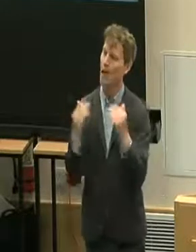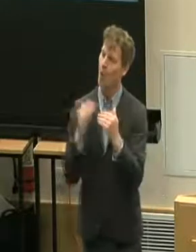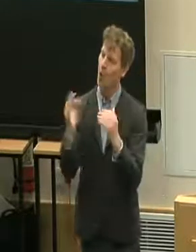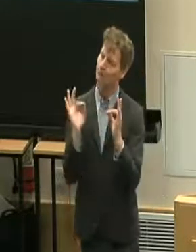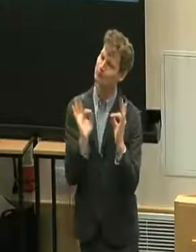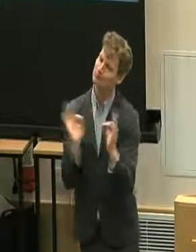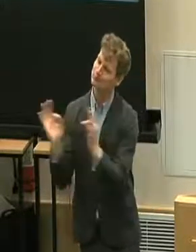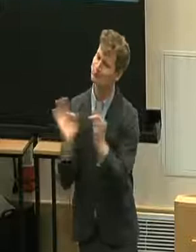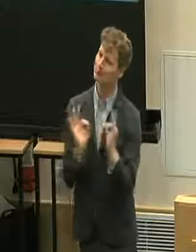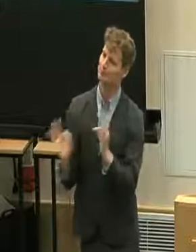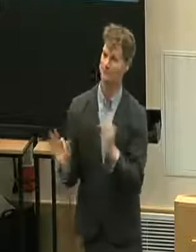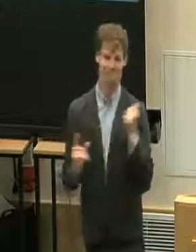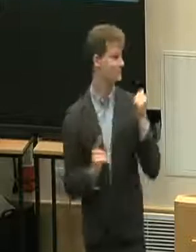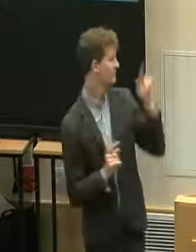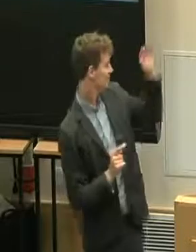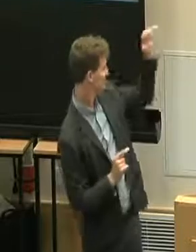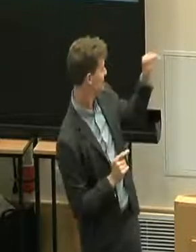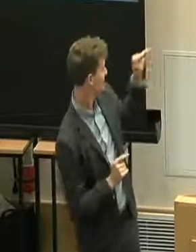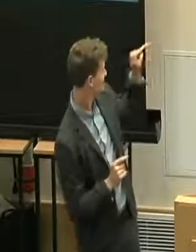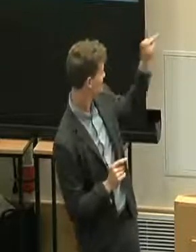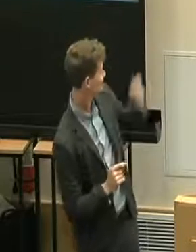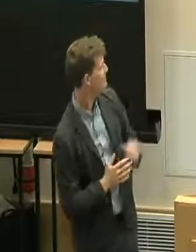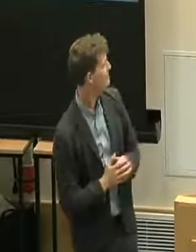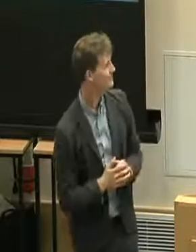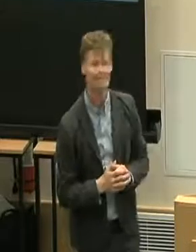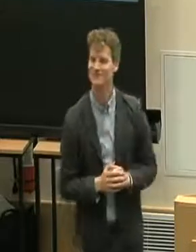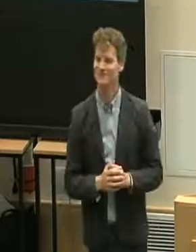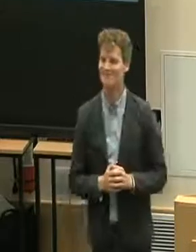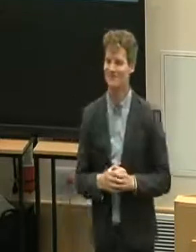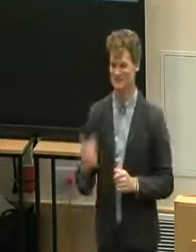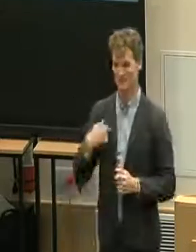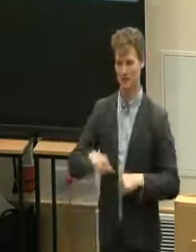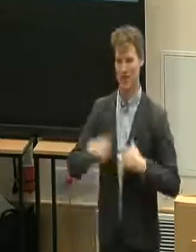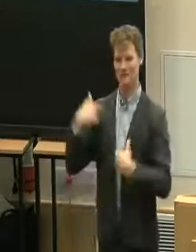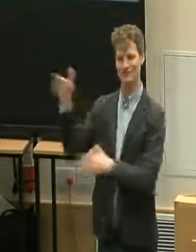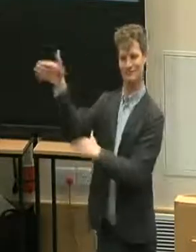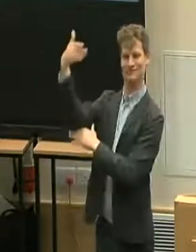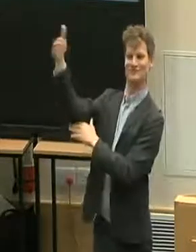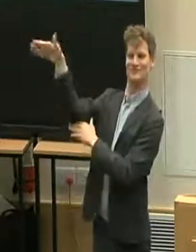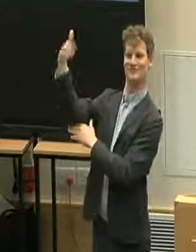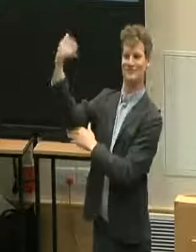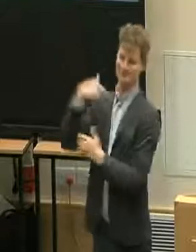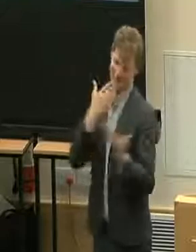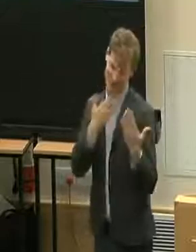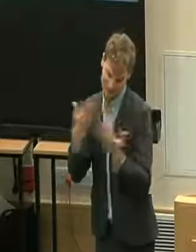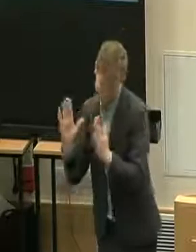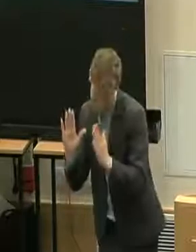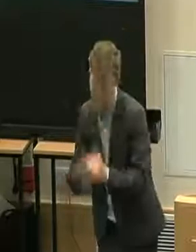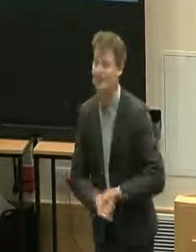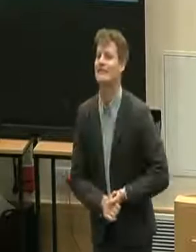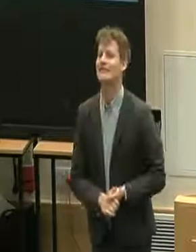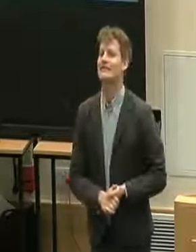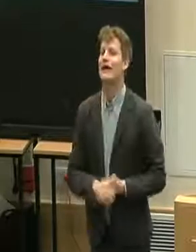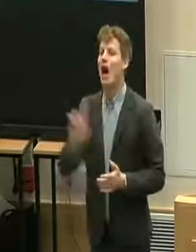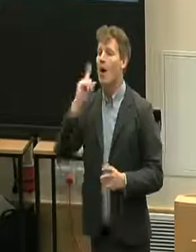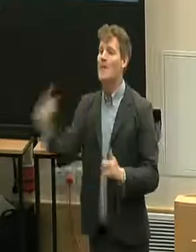and equal benefit of the law without discrimination. Oh, Canada. Thank you, thank you, thank you. Going back